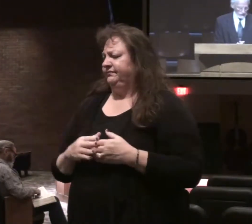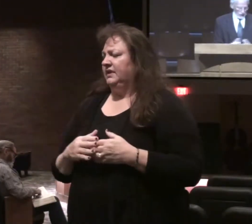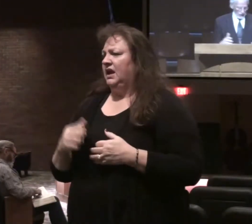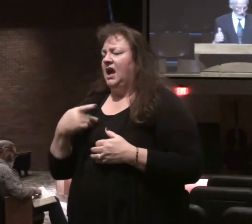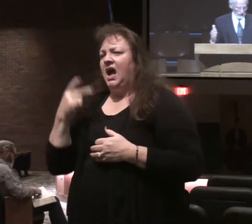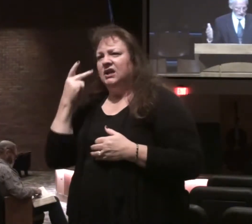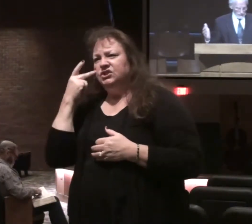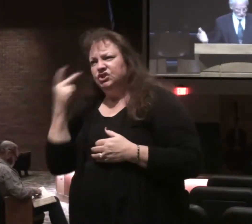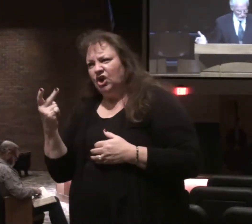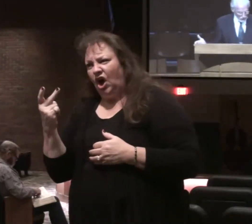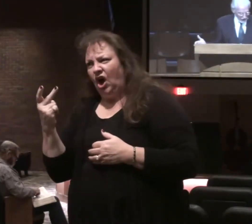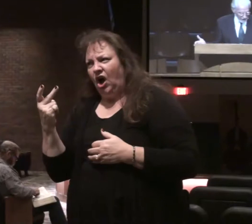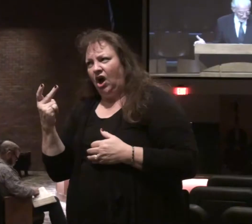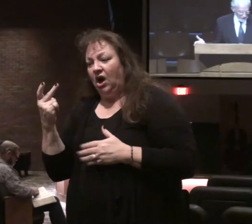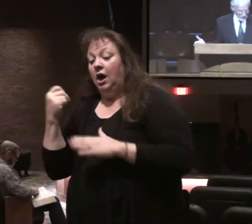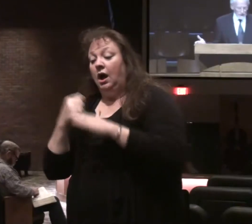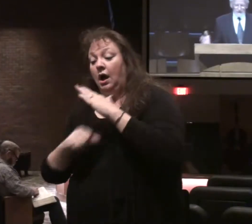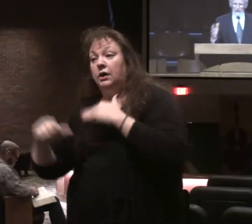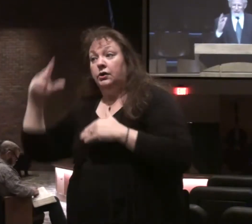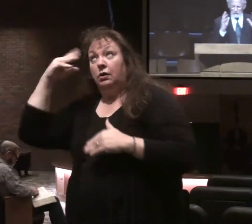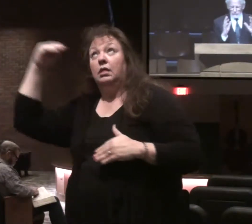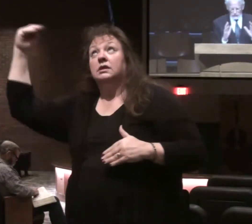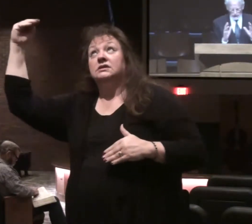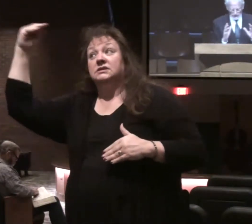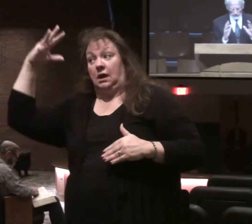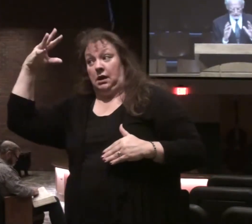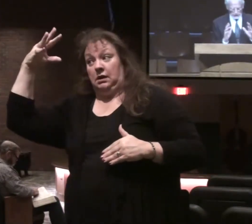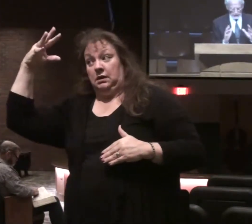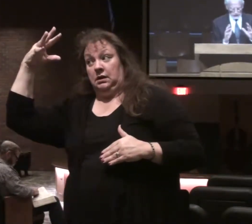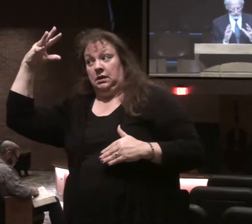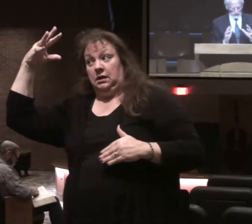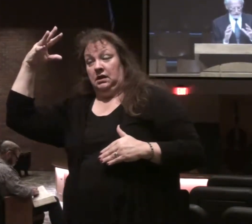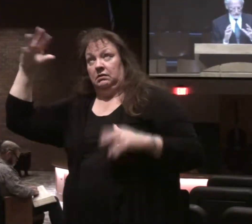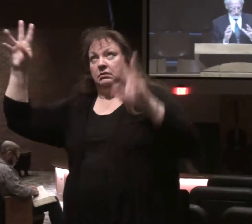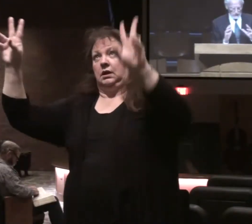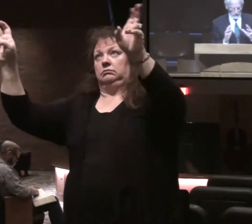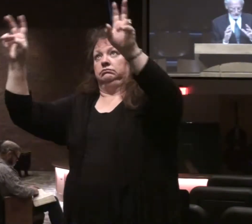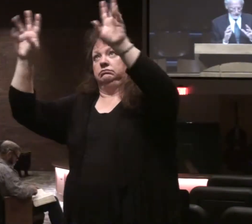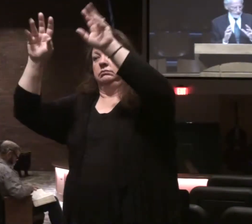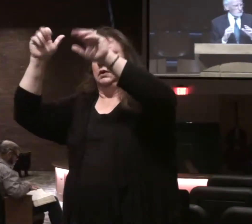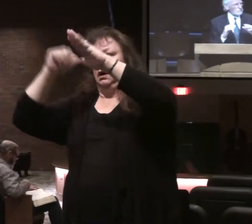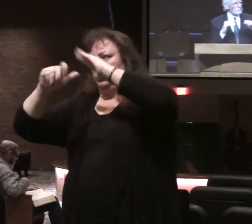I saw under the sun, that under the sun expression,